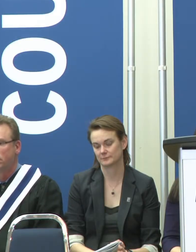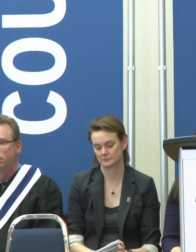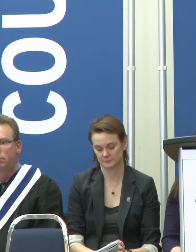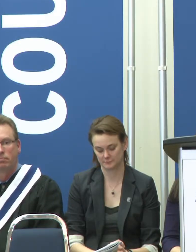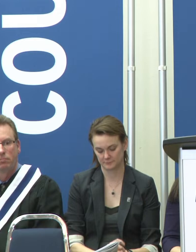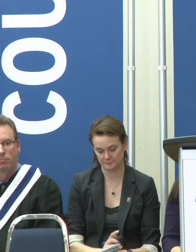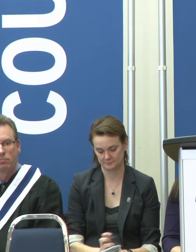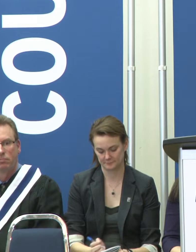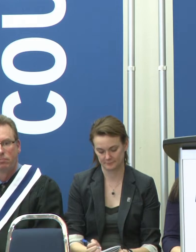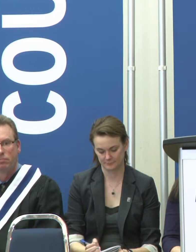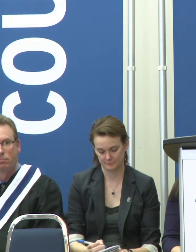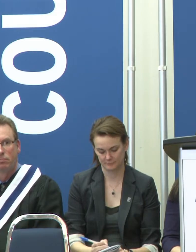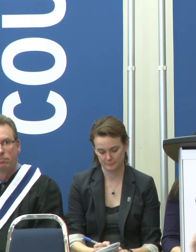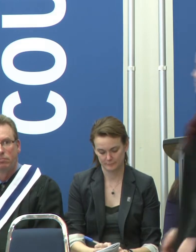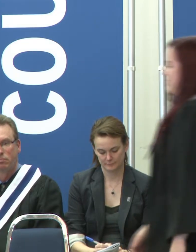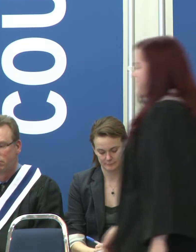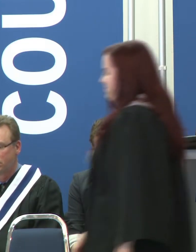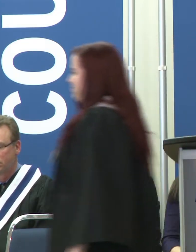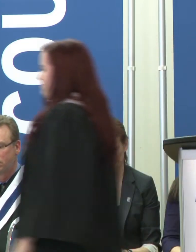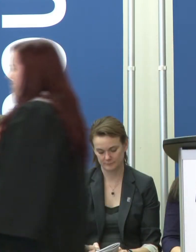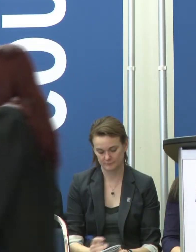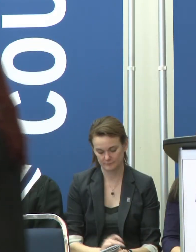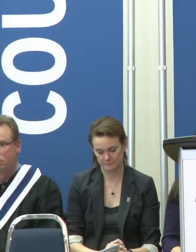Brooke Monroe.